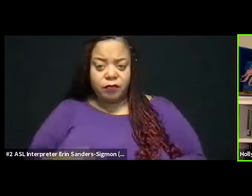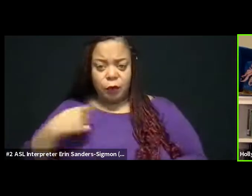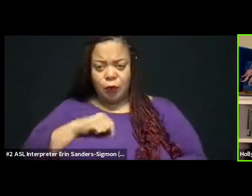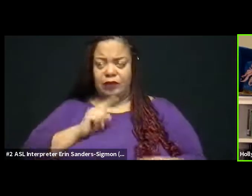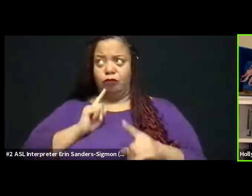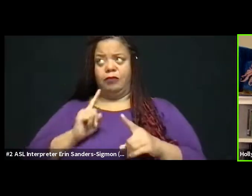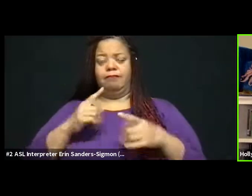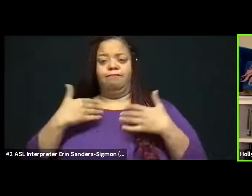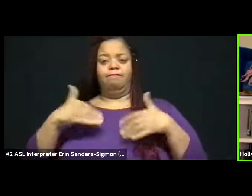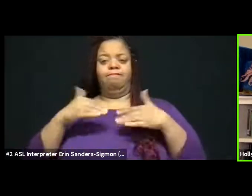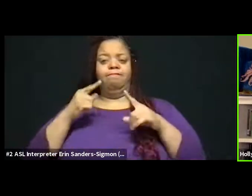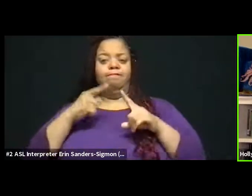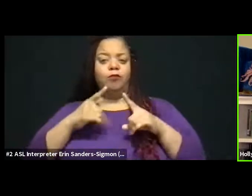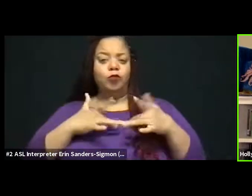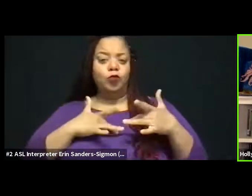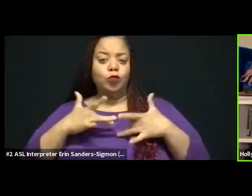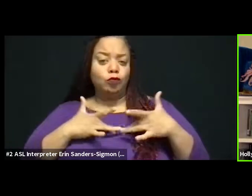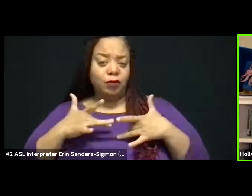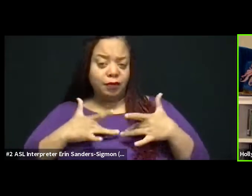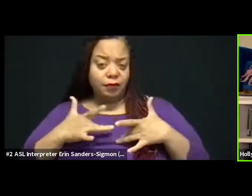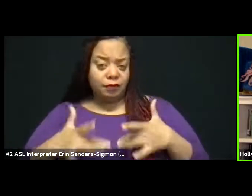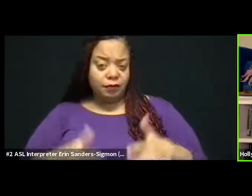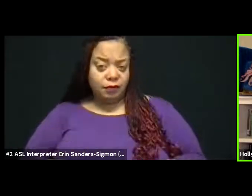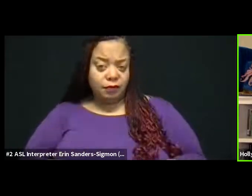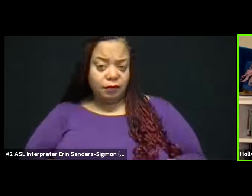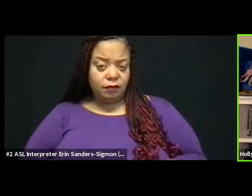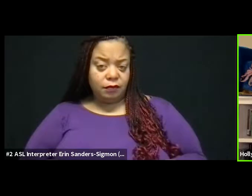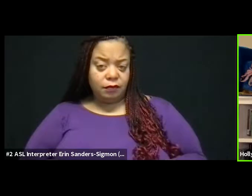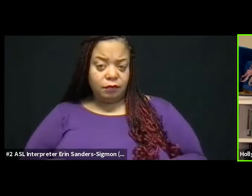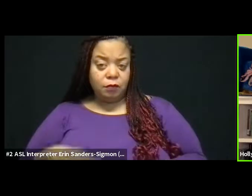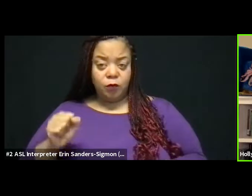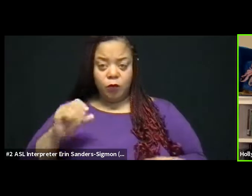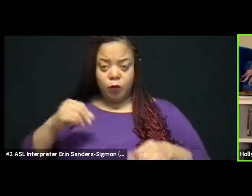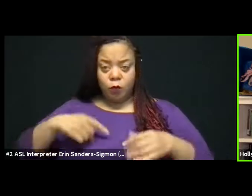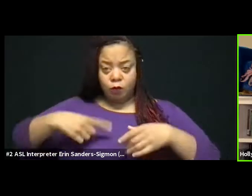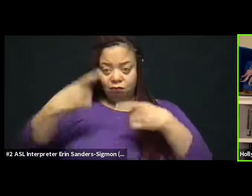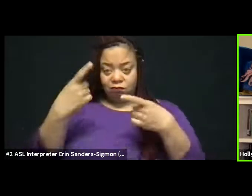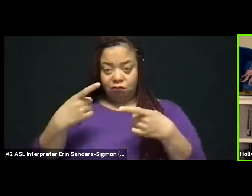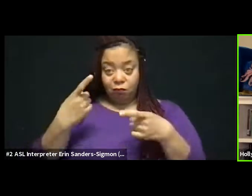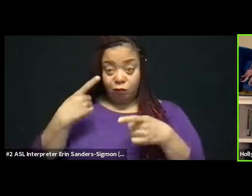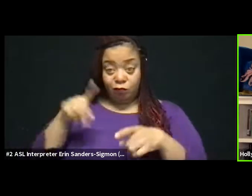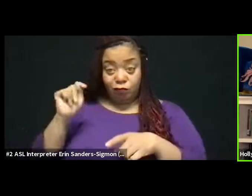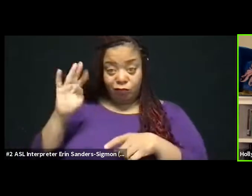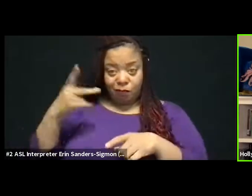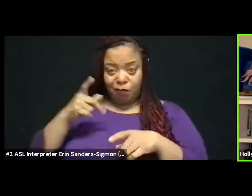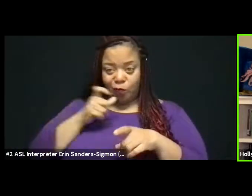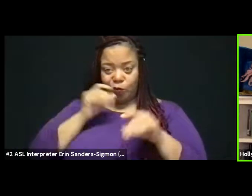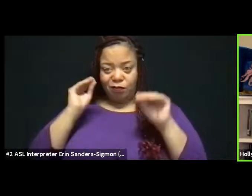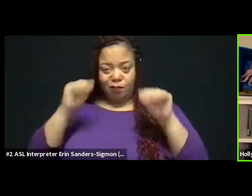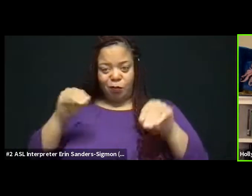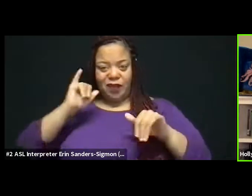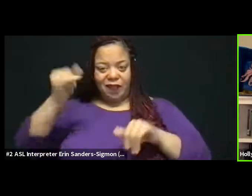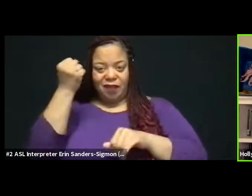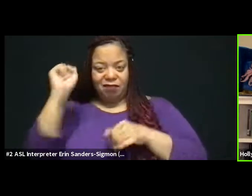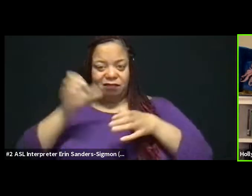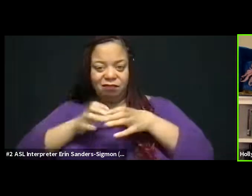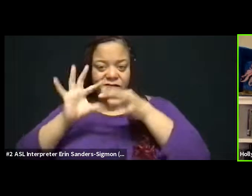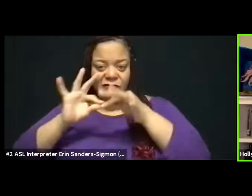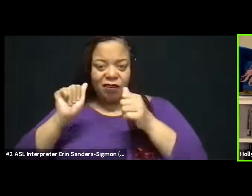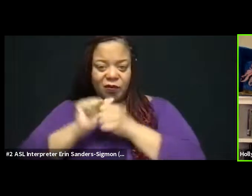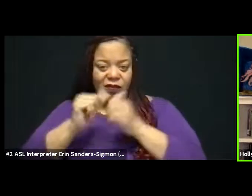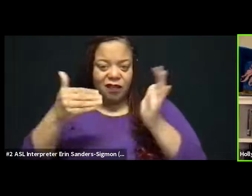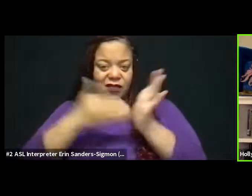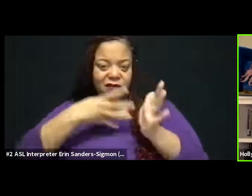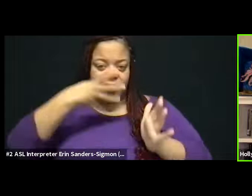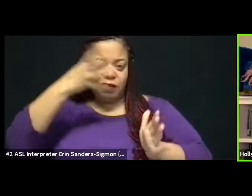So as we started digging into what protections our schools offered our students, we knew that we needed